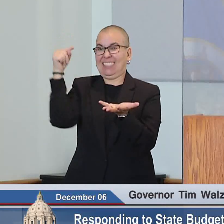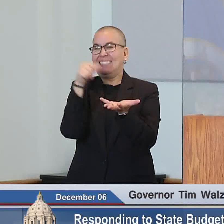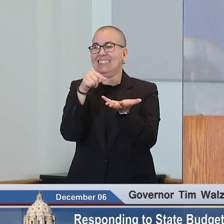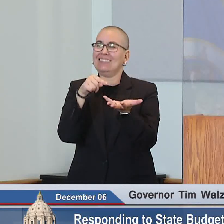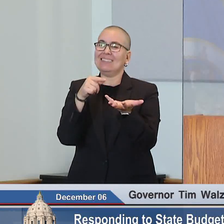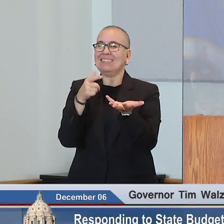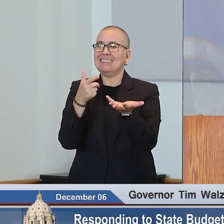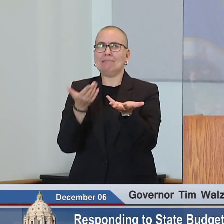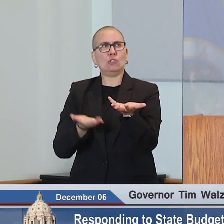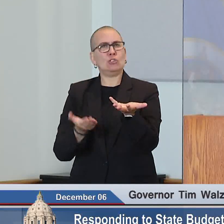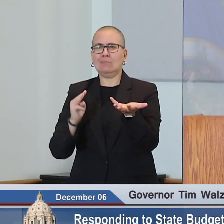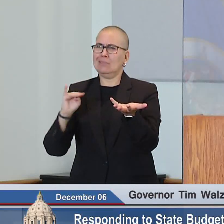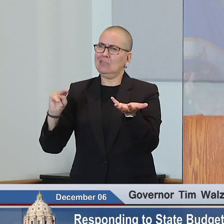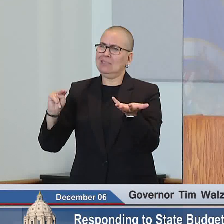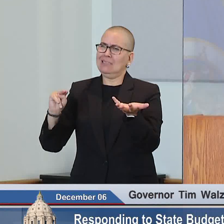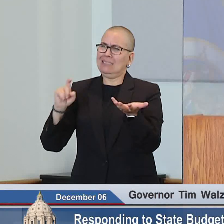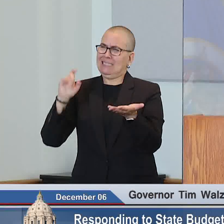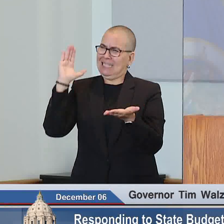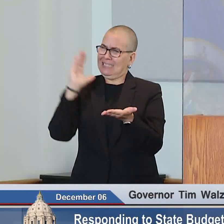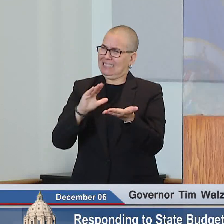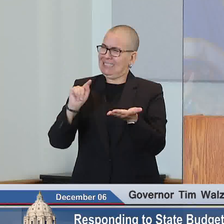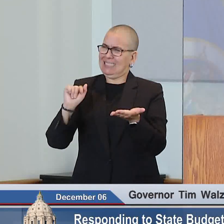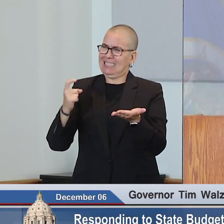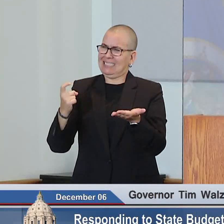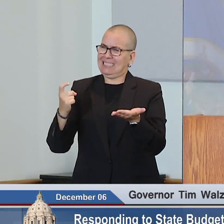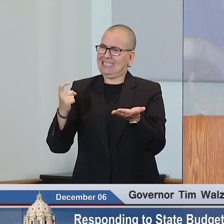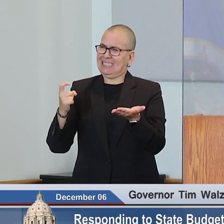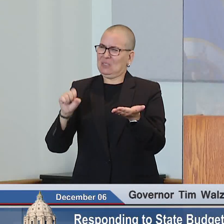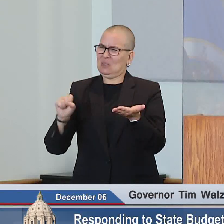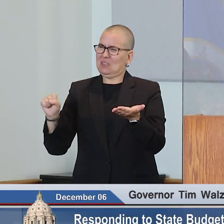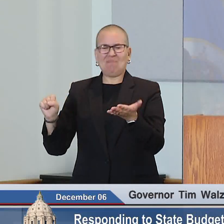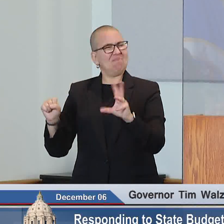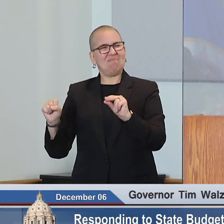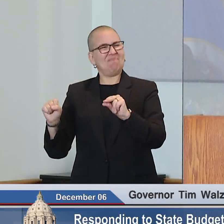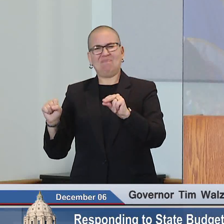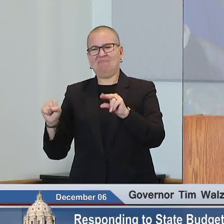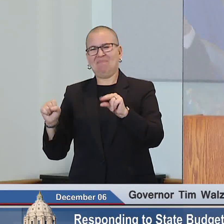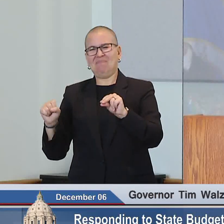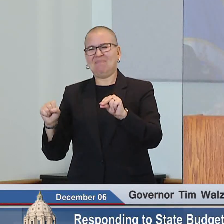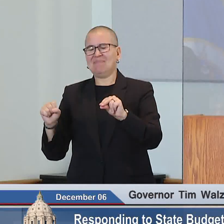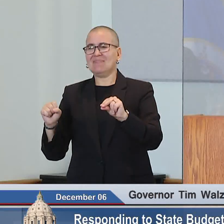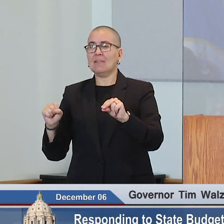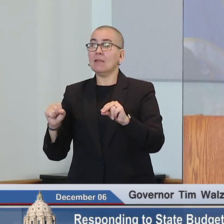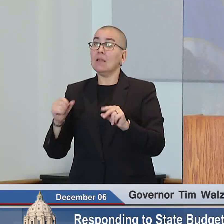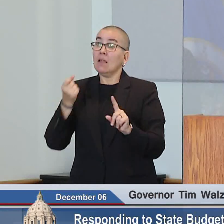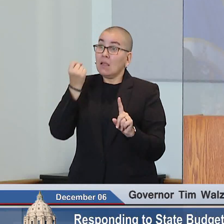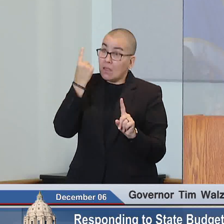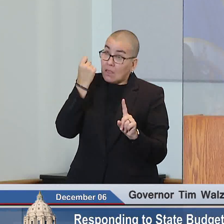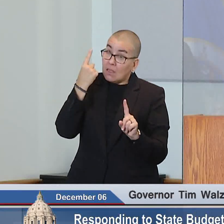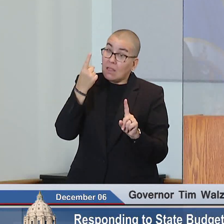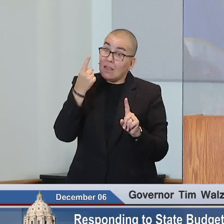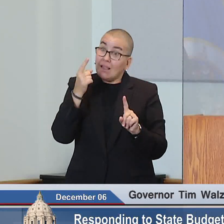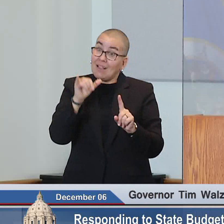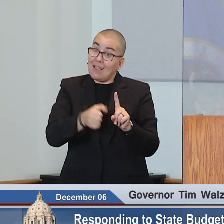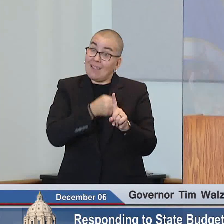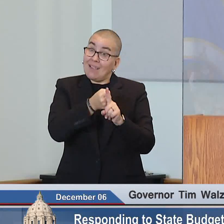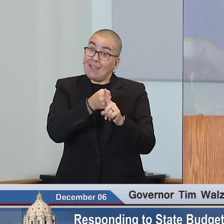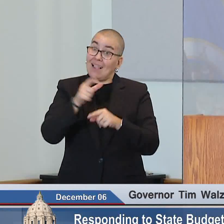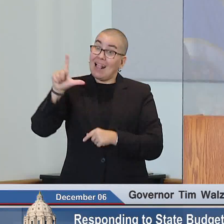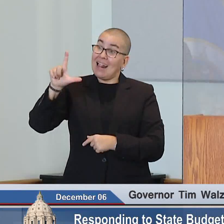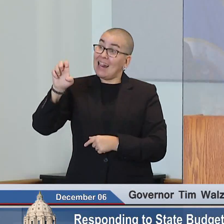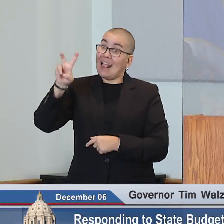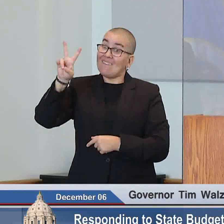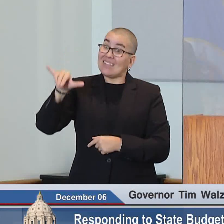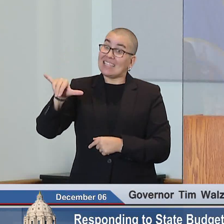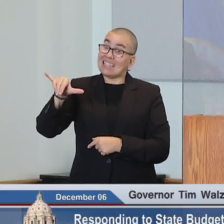we can have that conversation. The local property tax issue, again, that is a result on when you're seeing these levy increases, that is a direct result